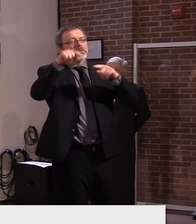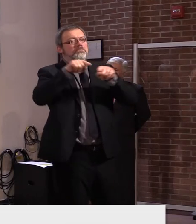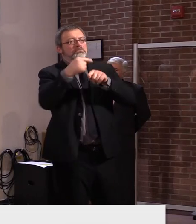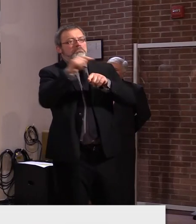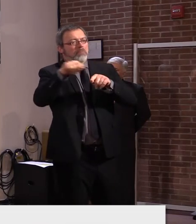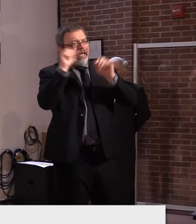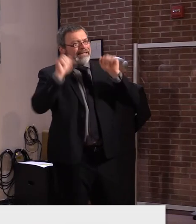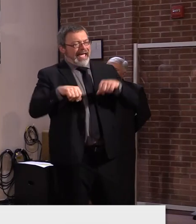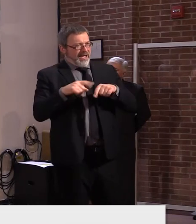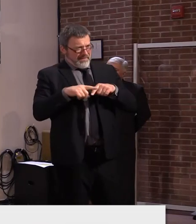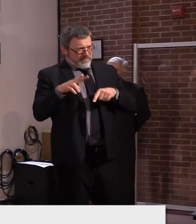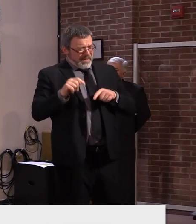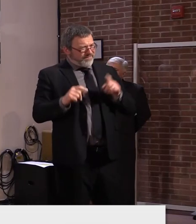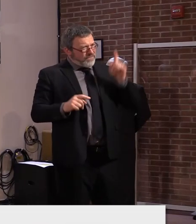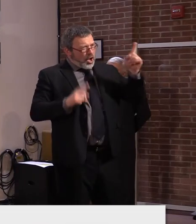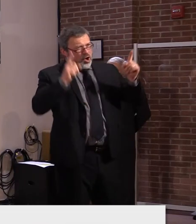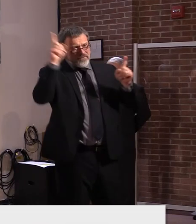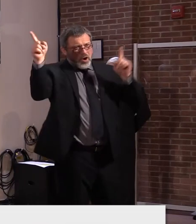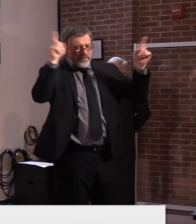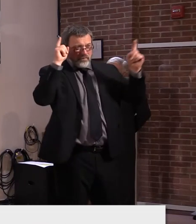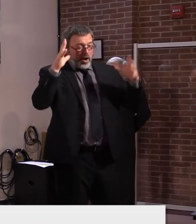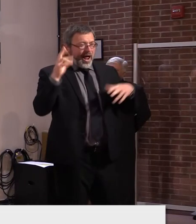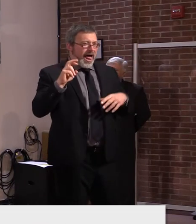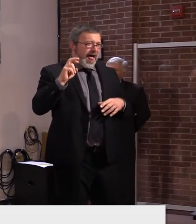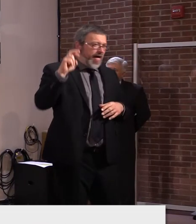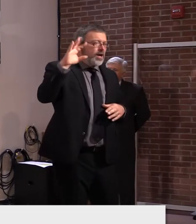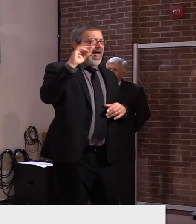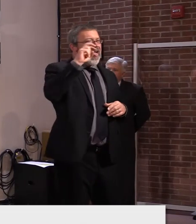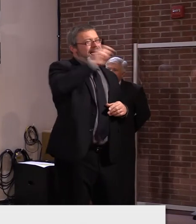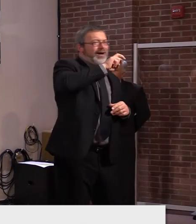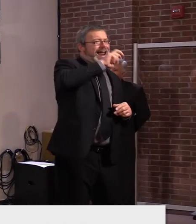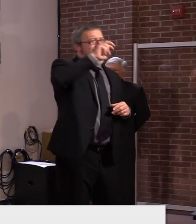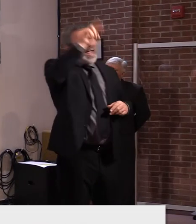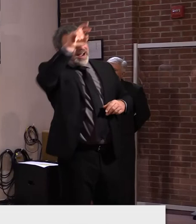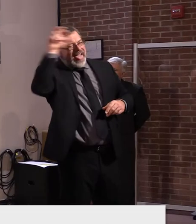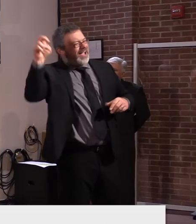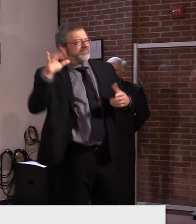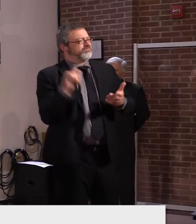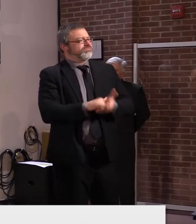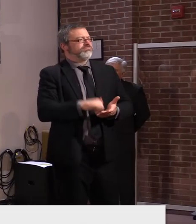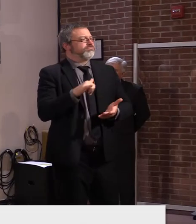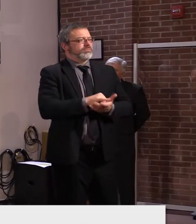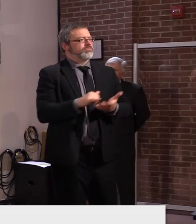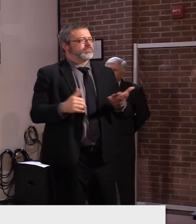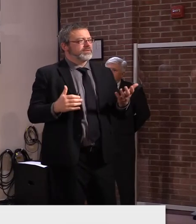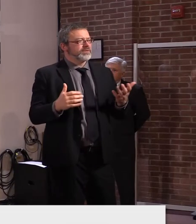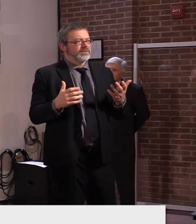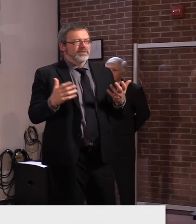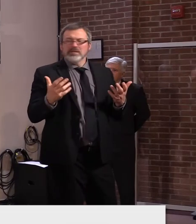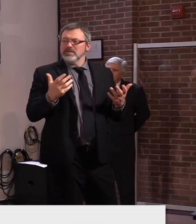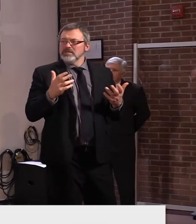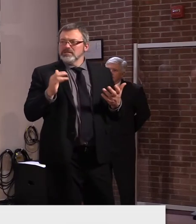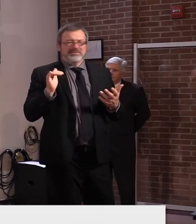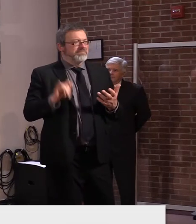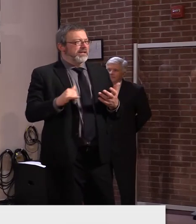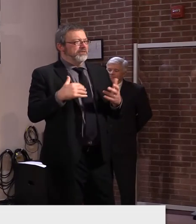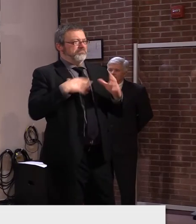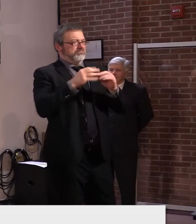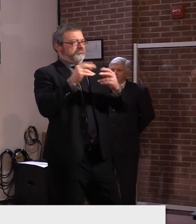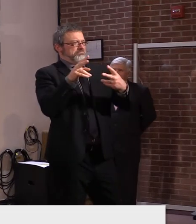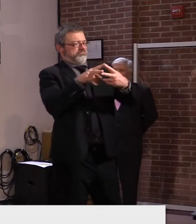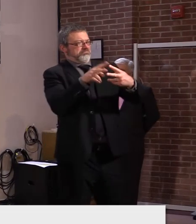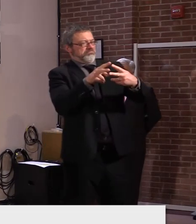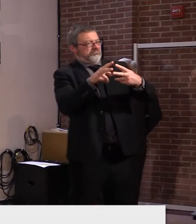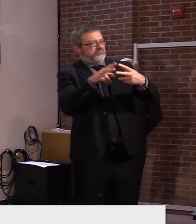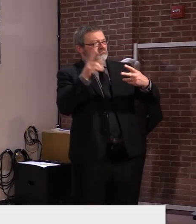When you say it didn't go well in Massachusetts, can you elaborate on that? What were the shortfalls there, and what can we learn from that? Just talking with my colleague